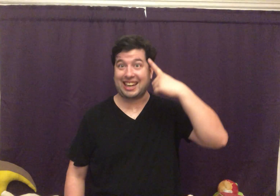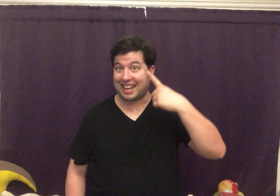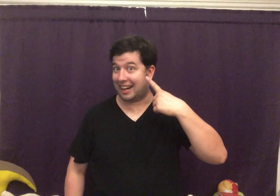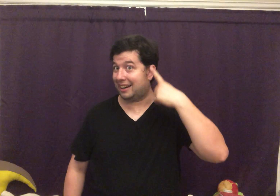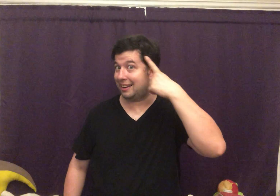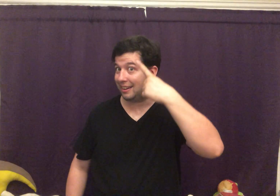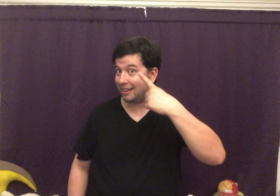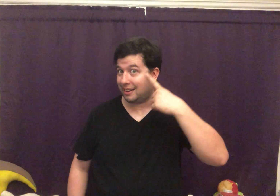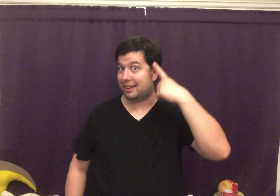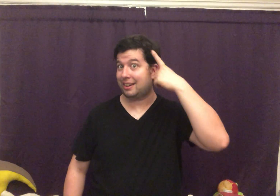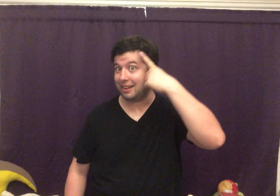Thinking.